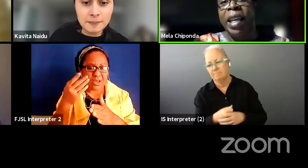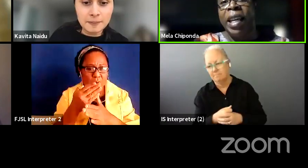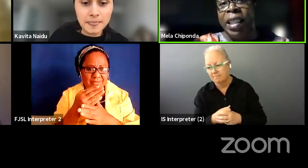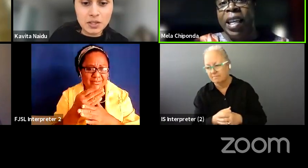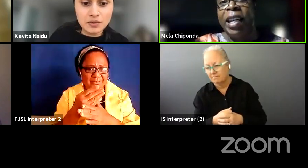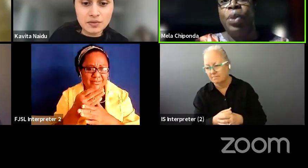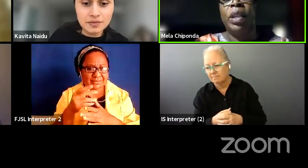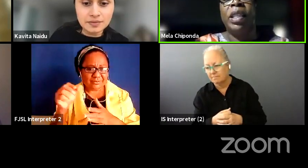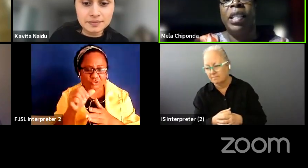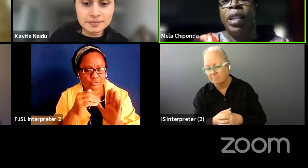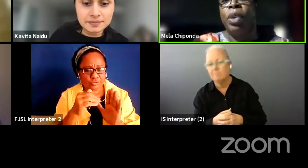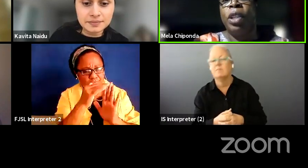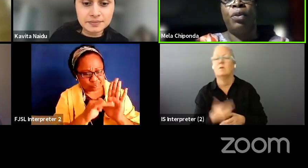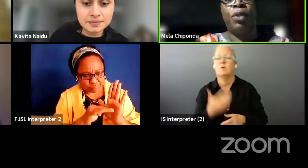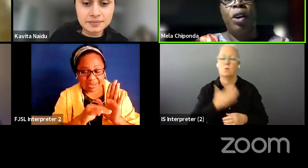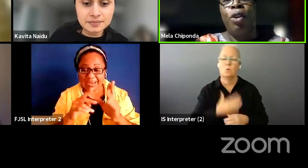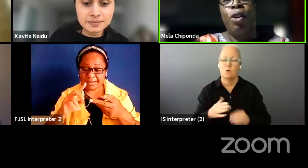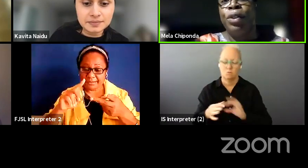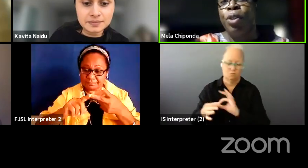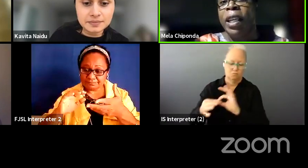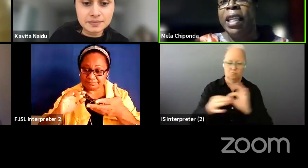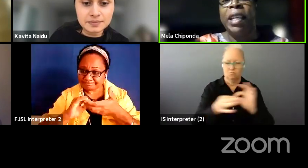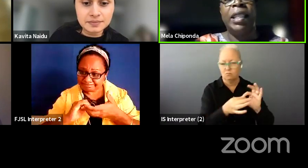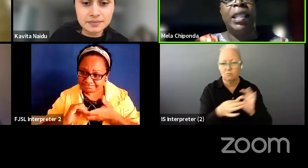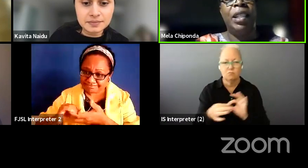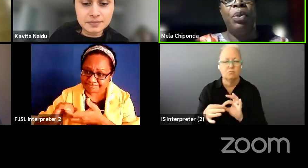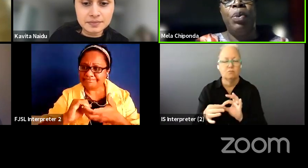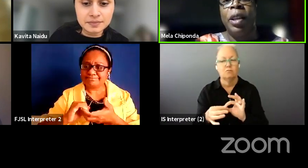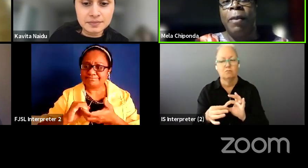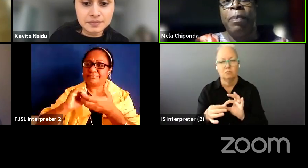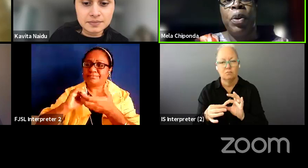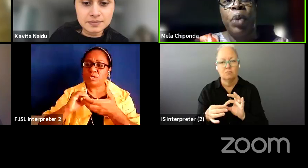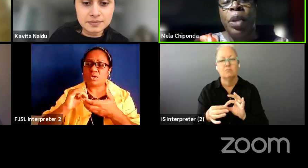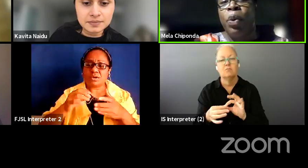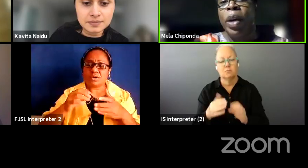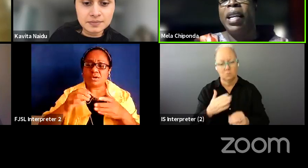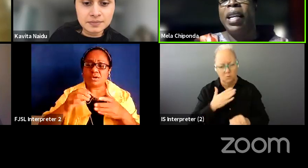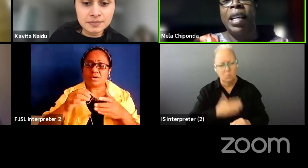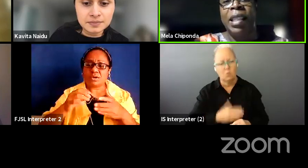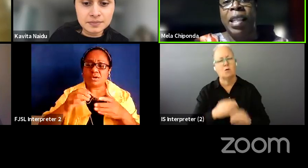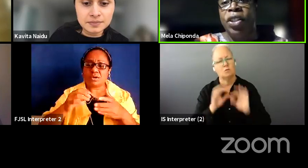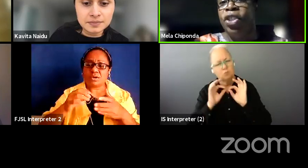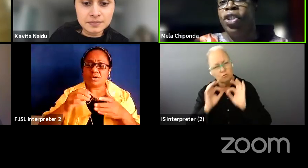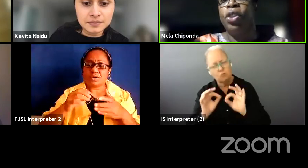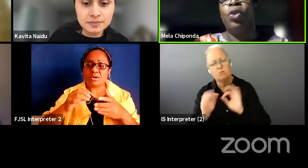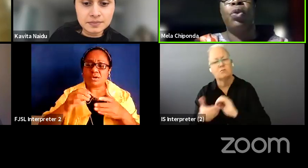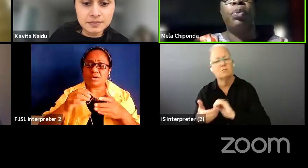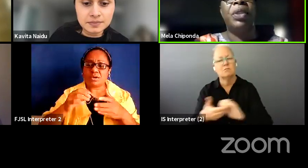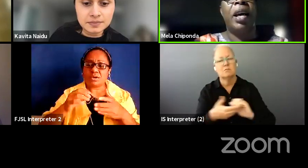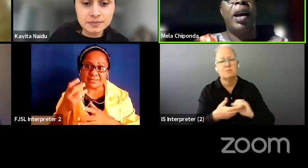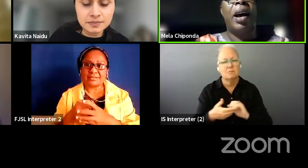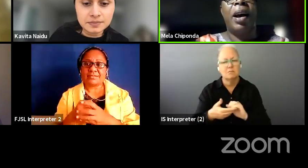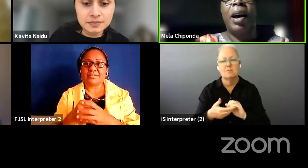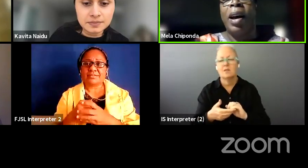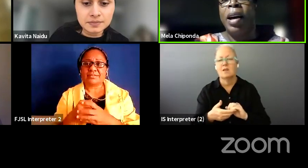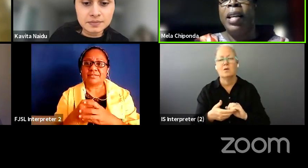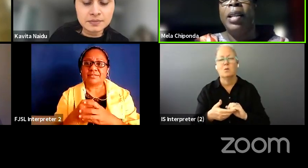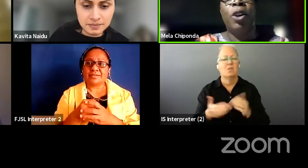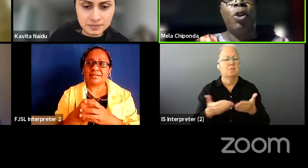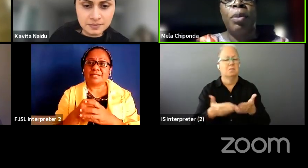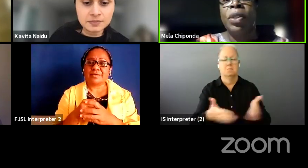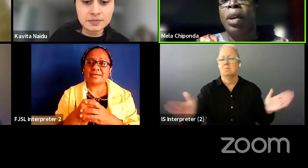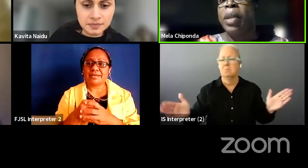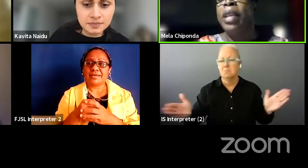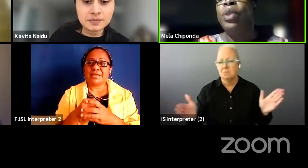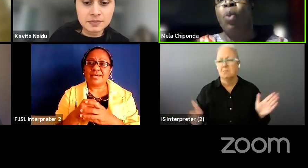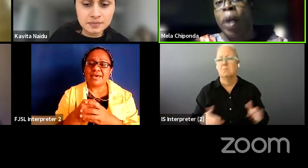having solidarity networks of solidarity with the working class indigenous groups